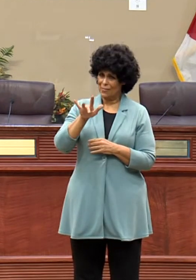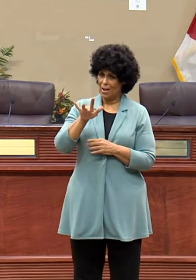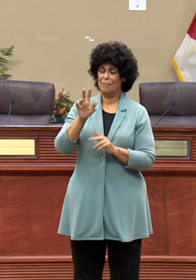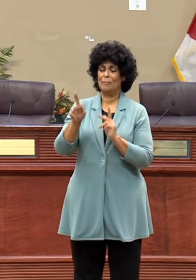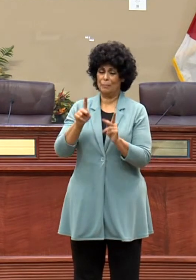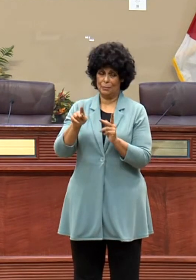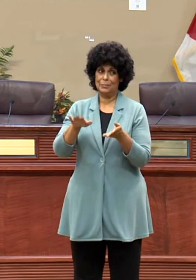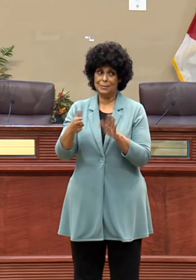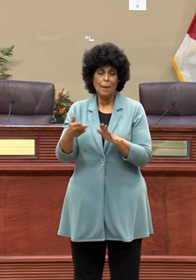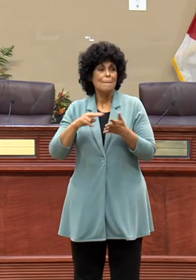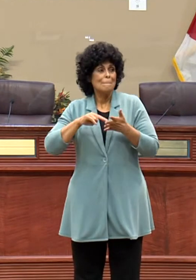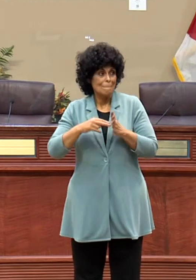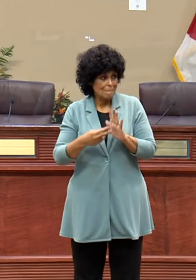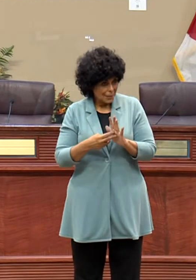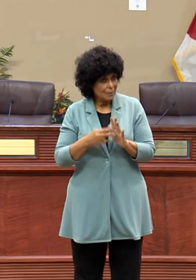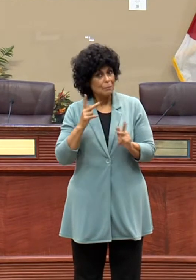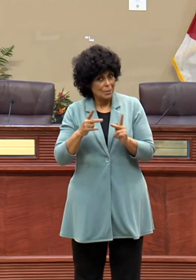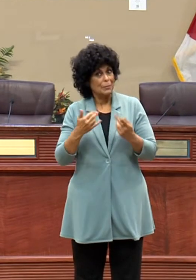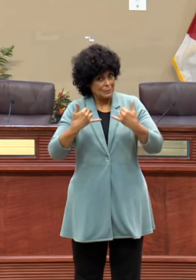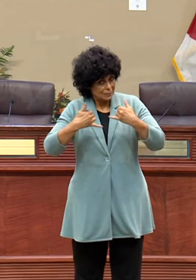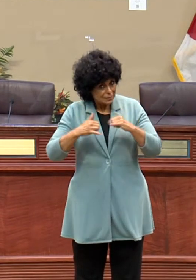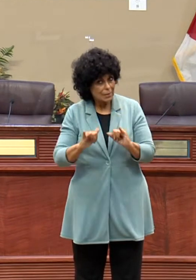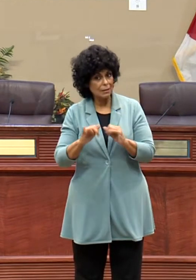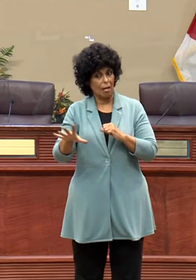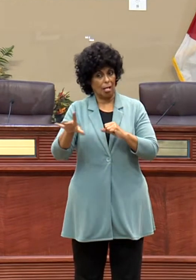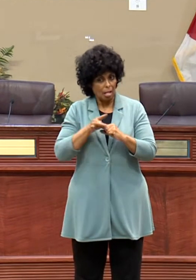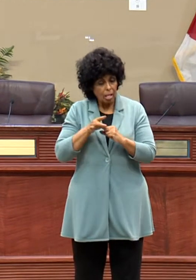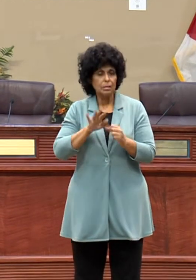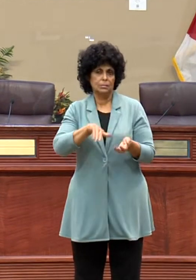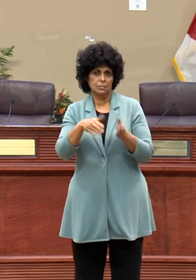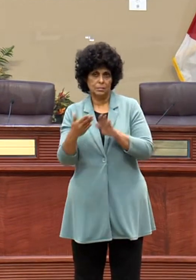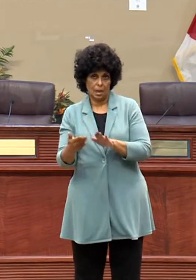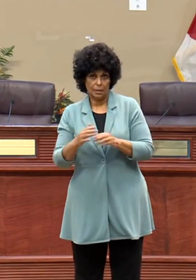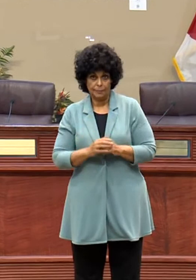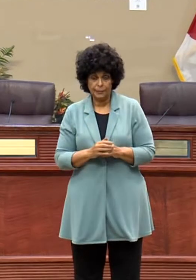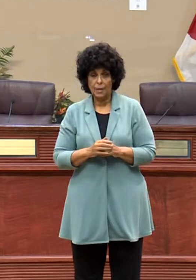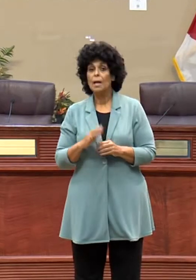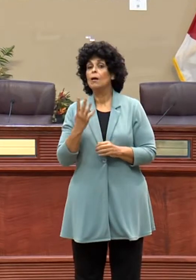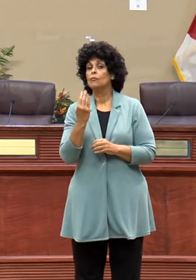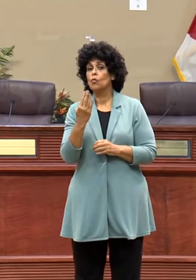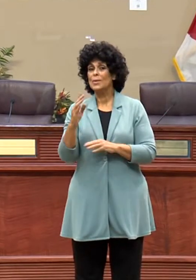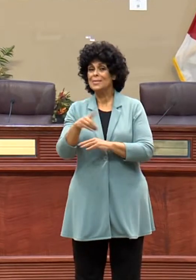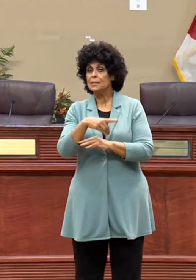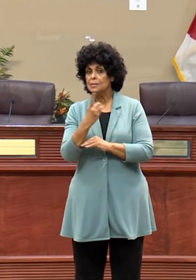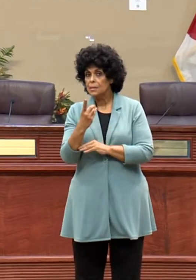deadly virus. Our 14-day positivity rate has jumped to